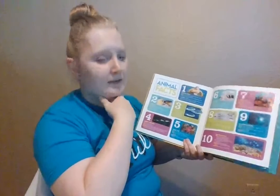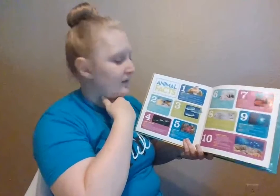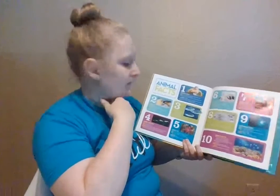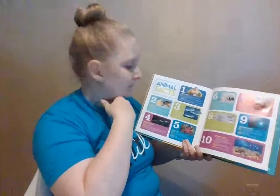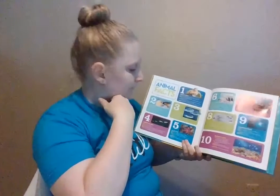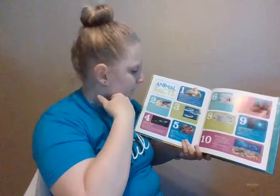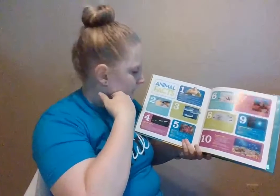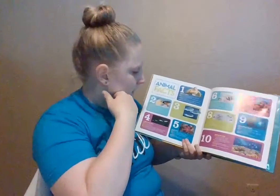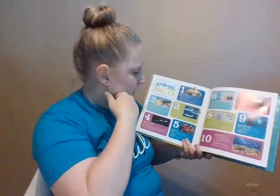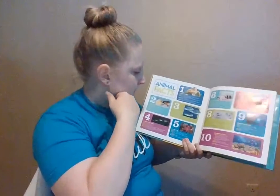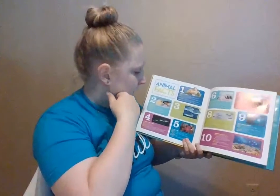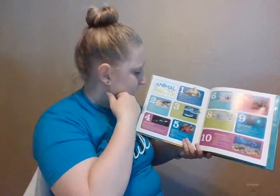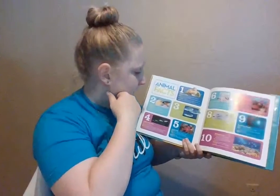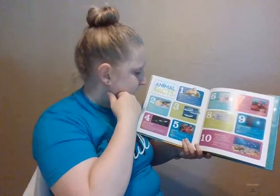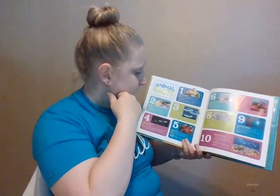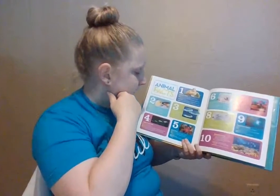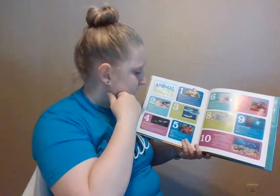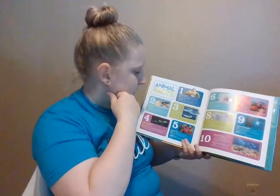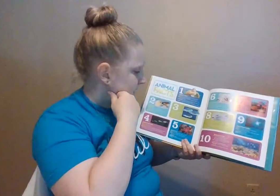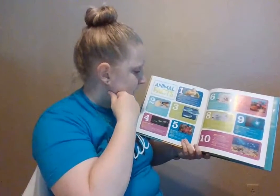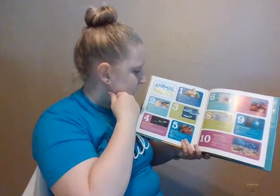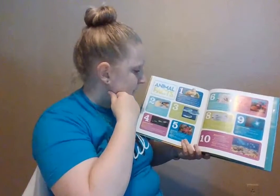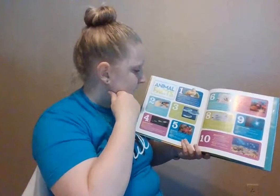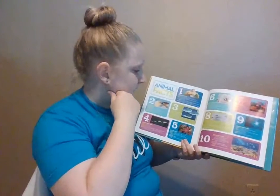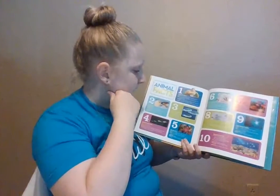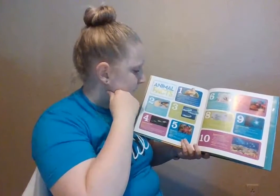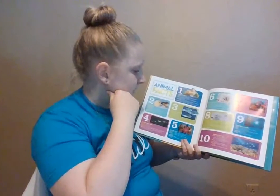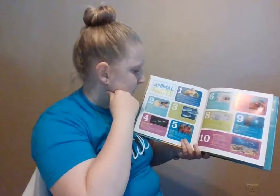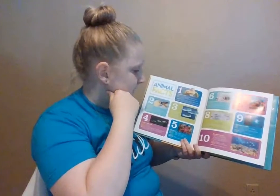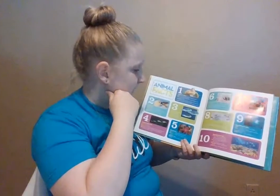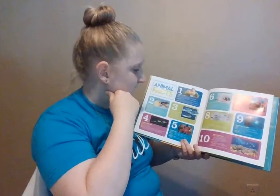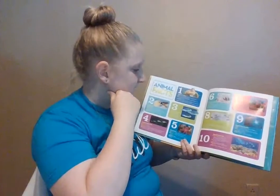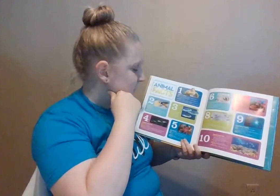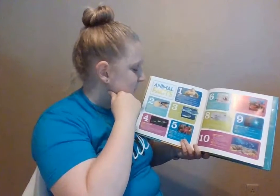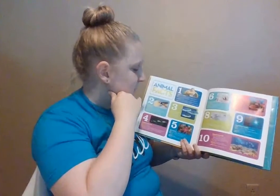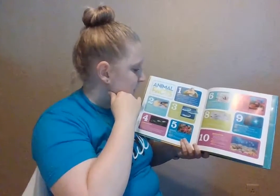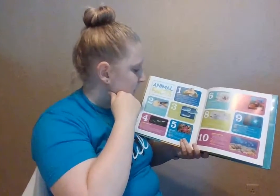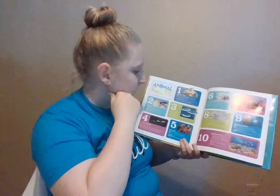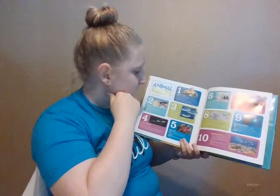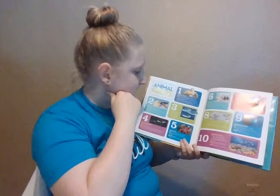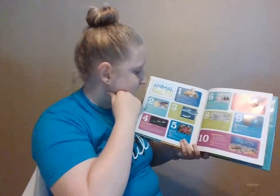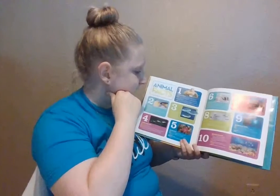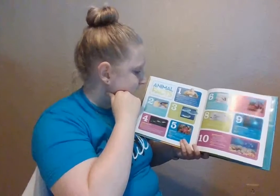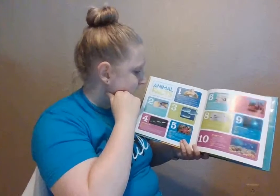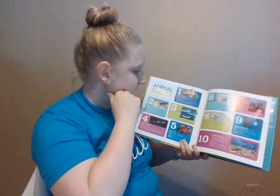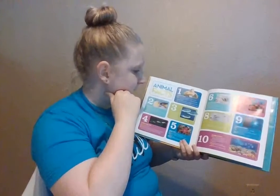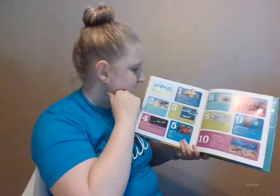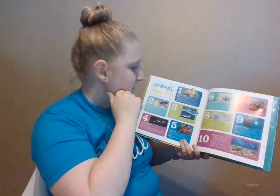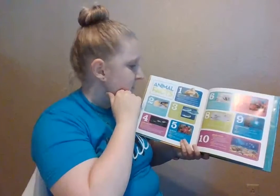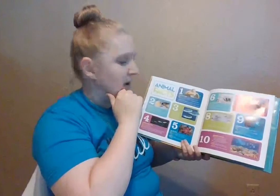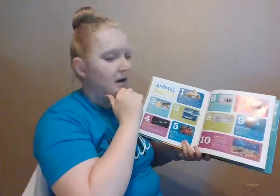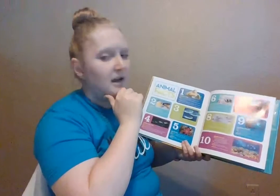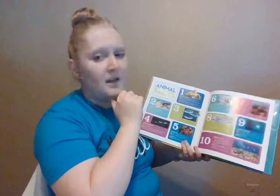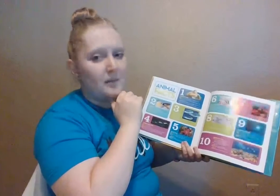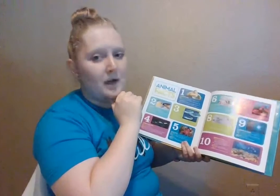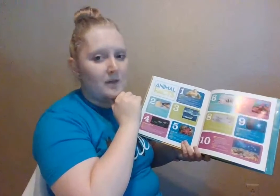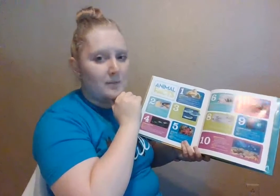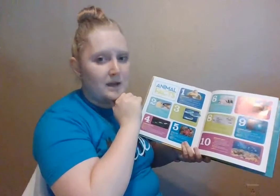cats. Babies. Females lay about 75 to 200 eggs at a time, burying them on the